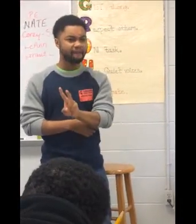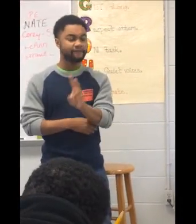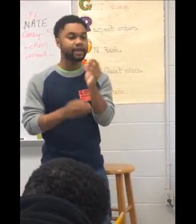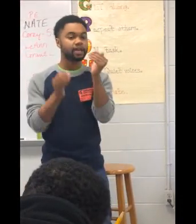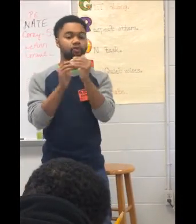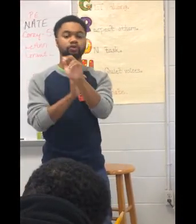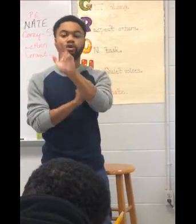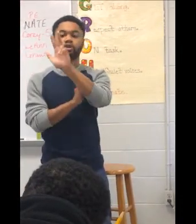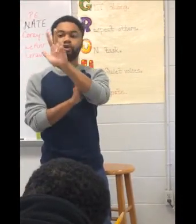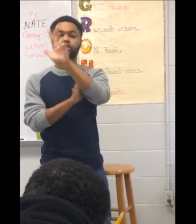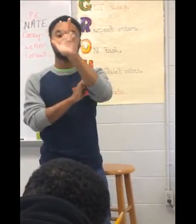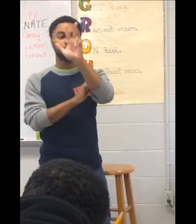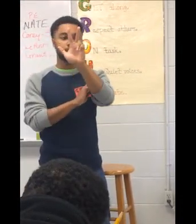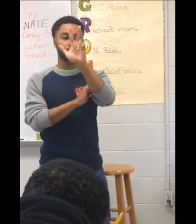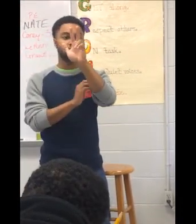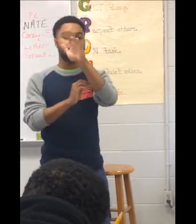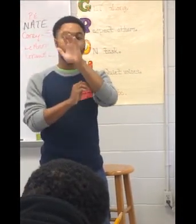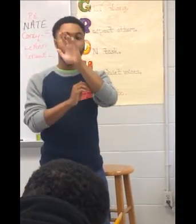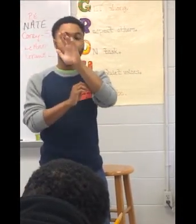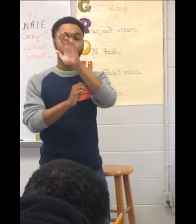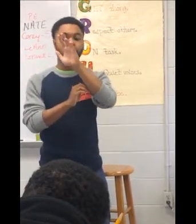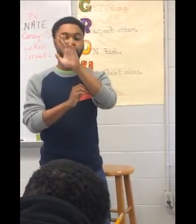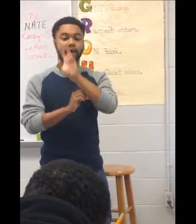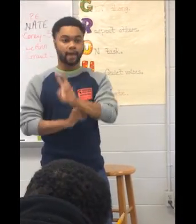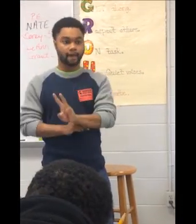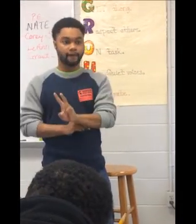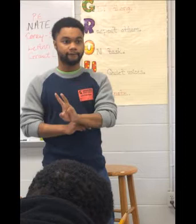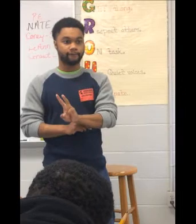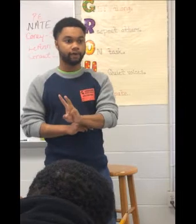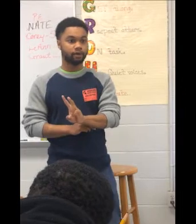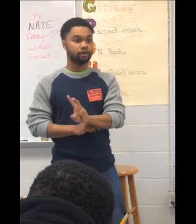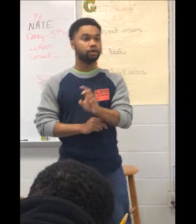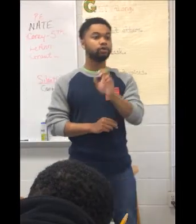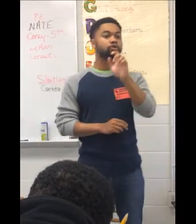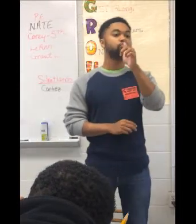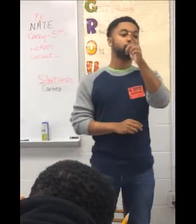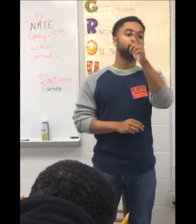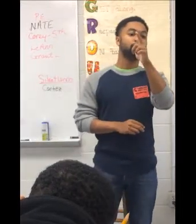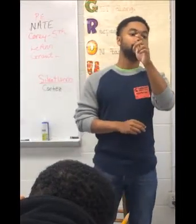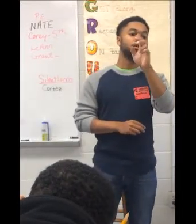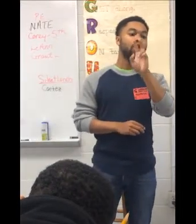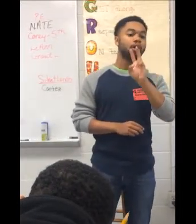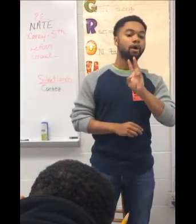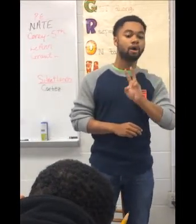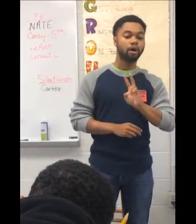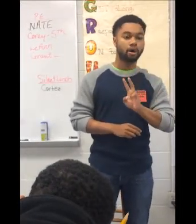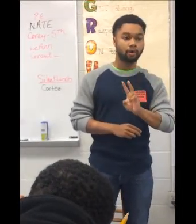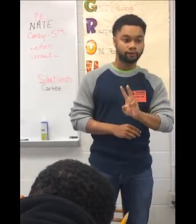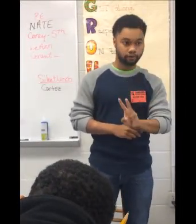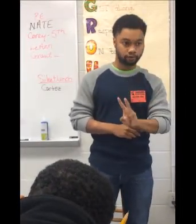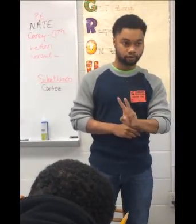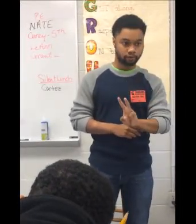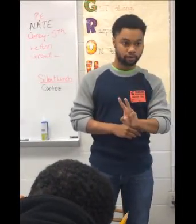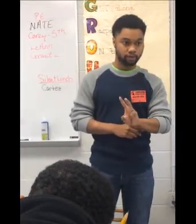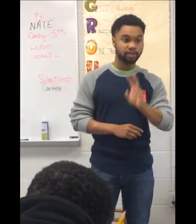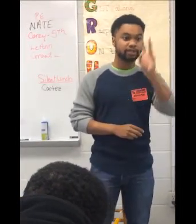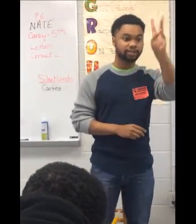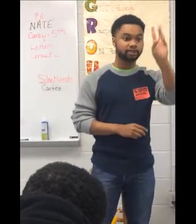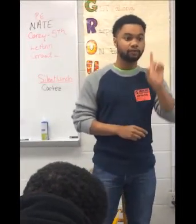33 halves. What's 10 and a half? 21 over 2. 21 halves. And what do we do with 6? 6 over